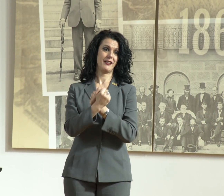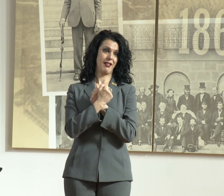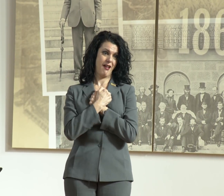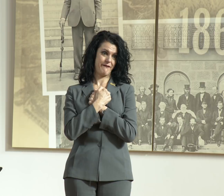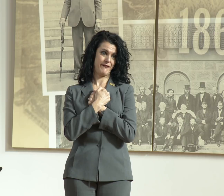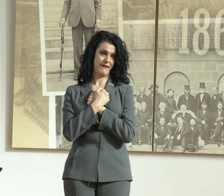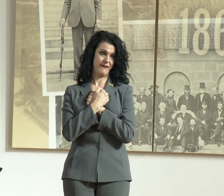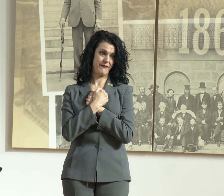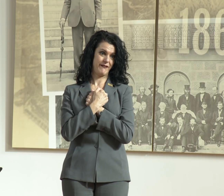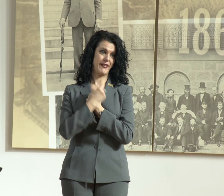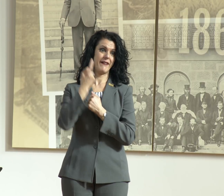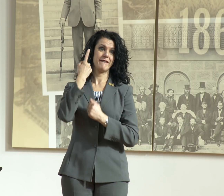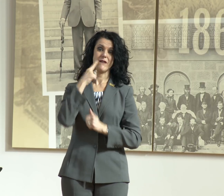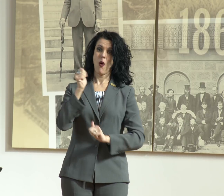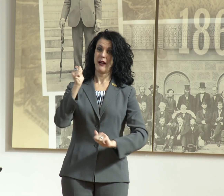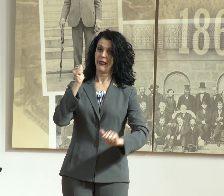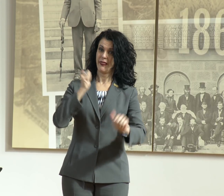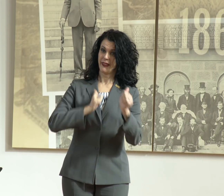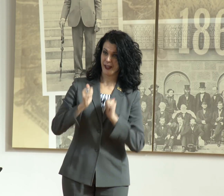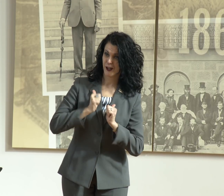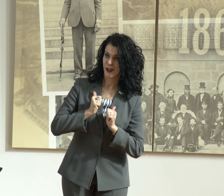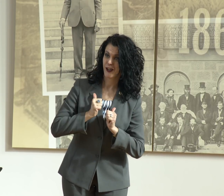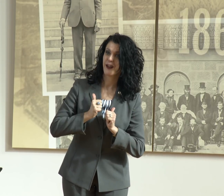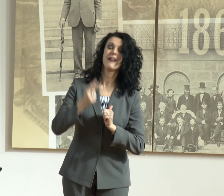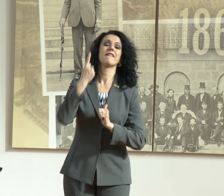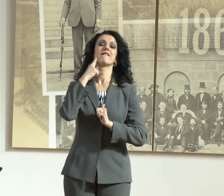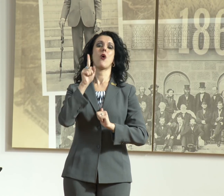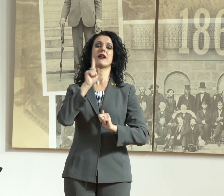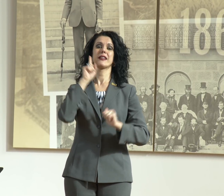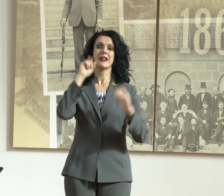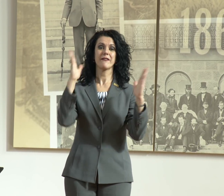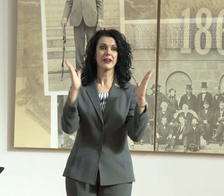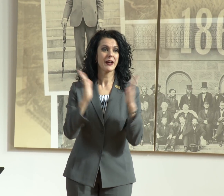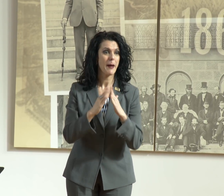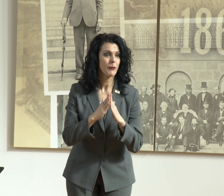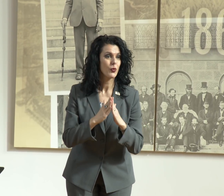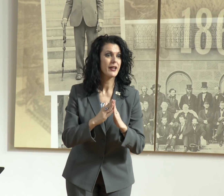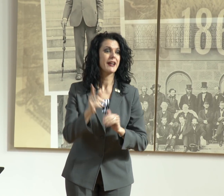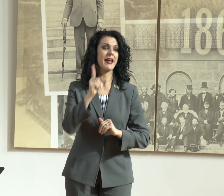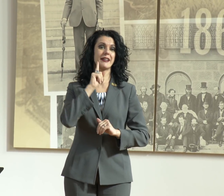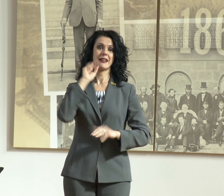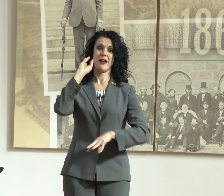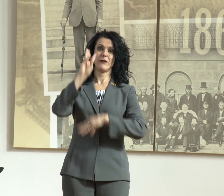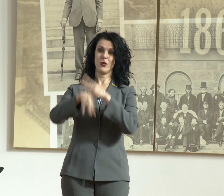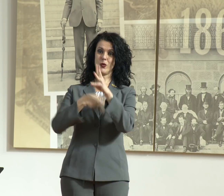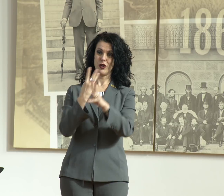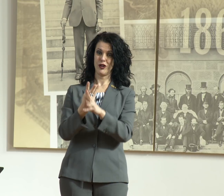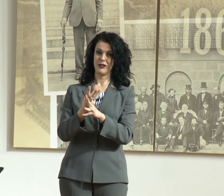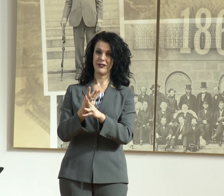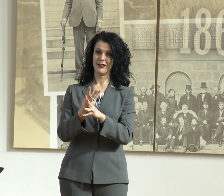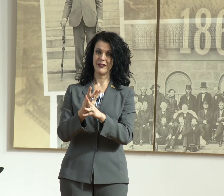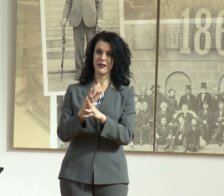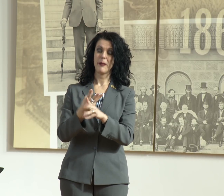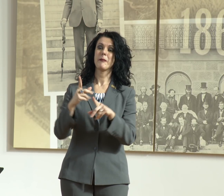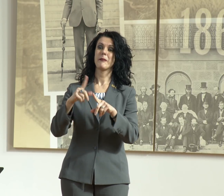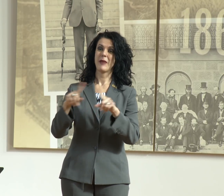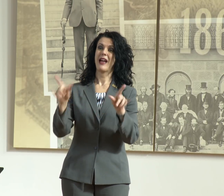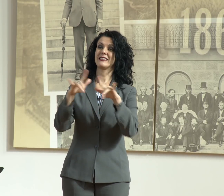But we all know that as a leader, he did it because of his love for theater, for the deaf community, and the